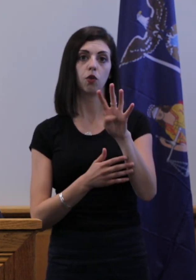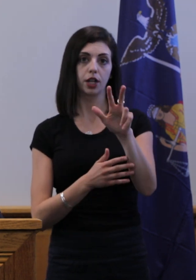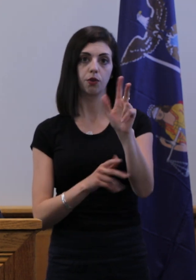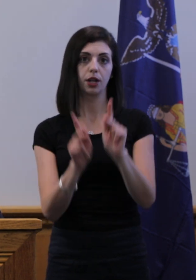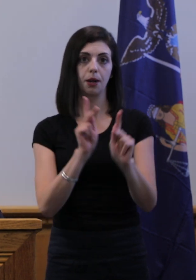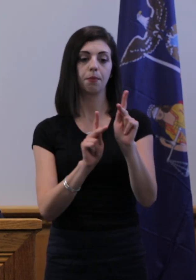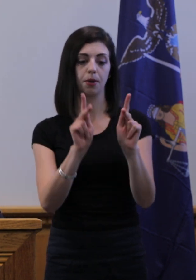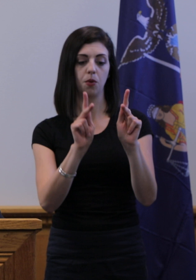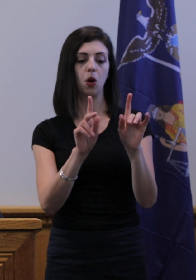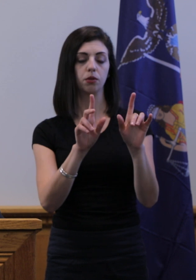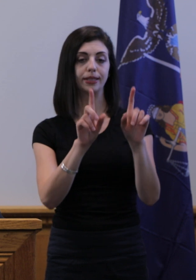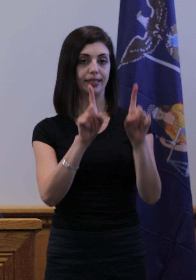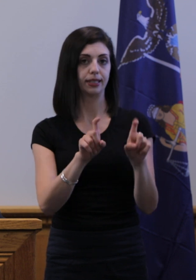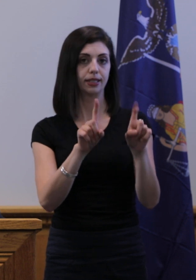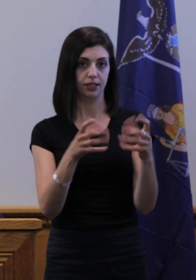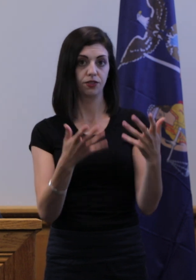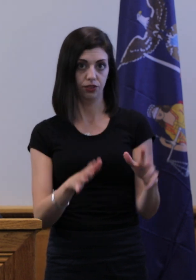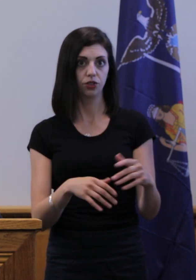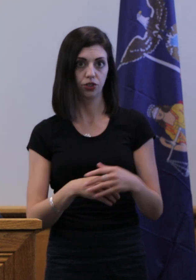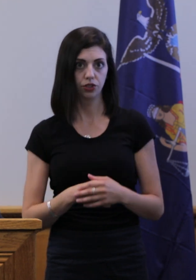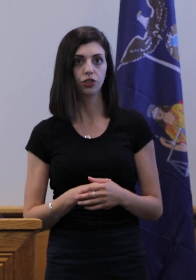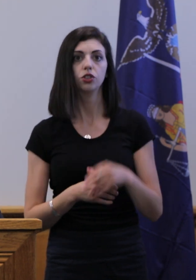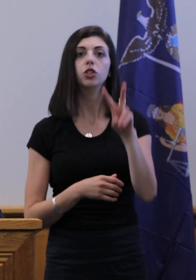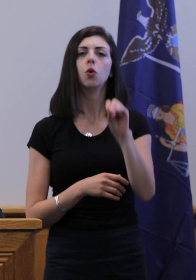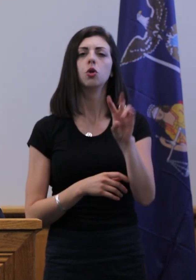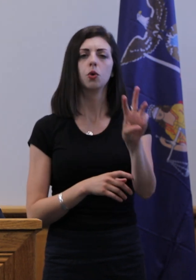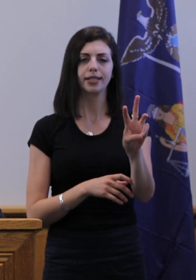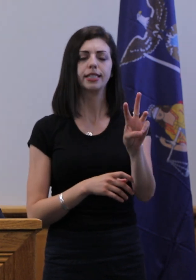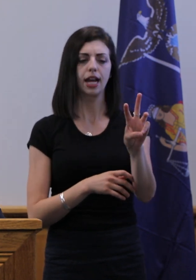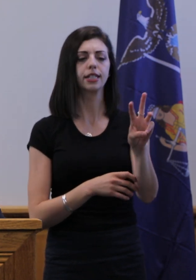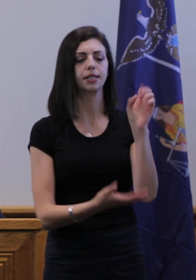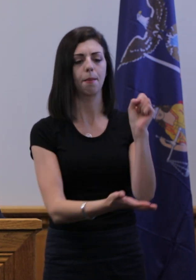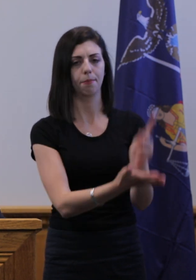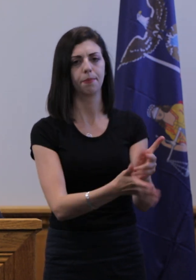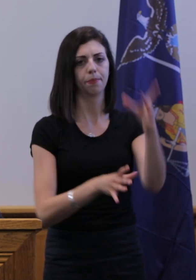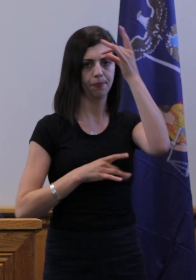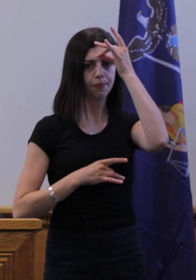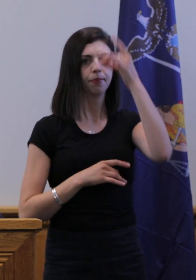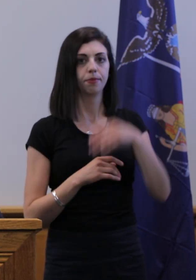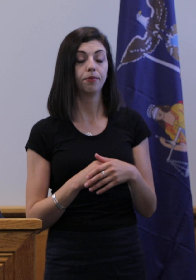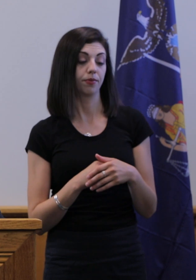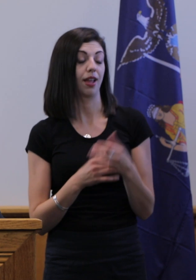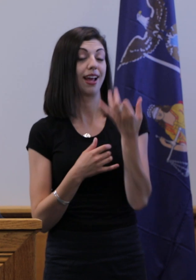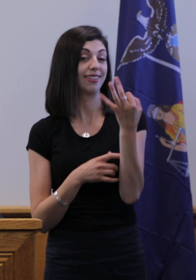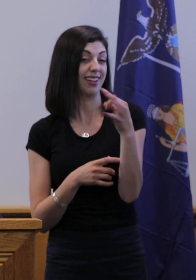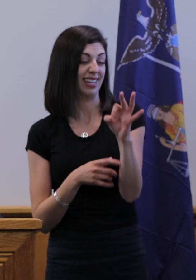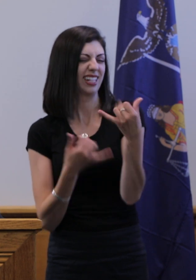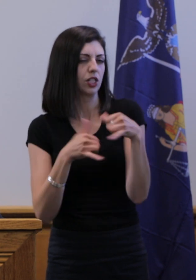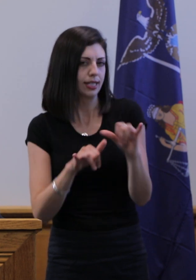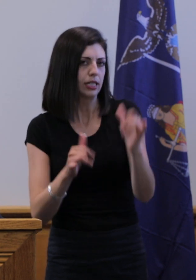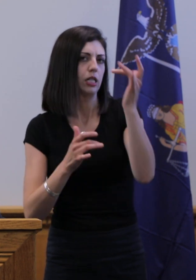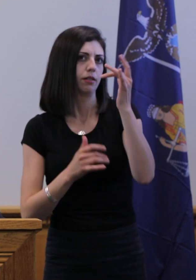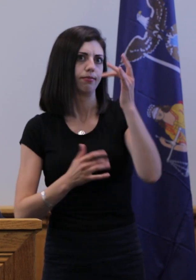16,343 residents tested for COVID-19 with 206 positive cases. 19 of those cases are still